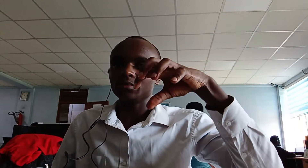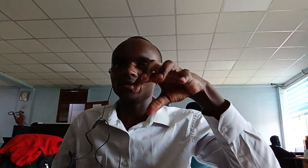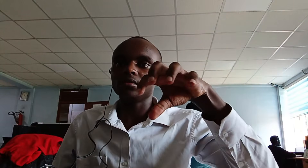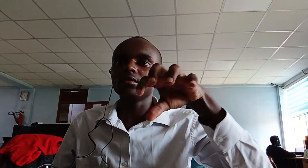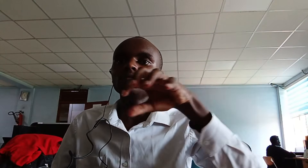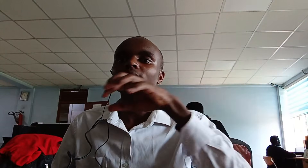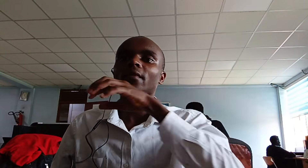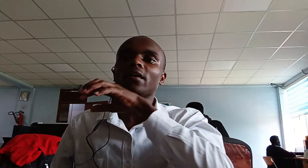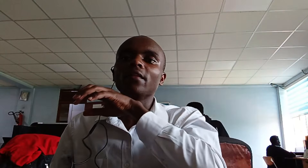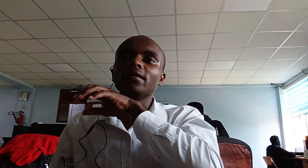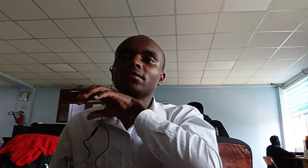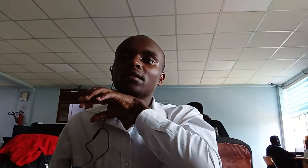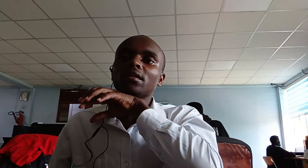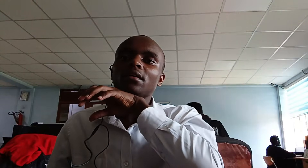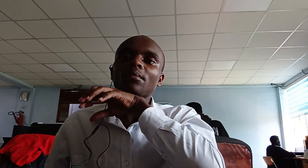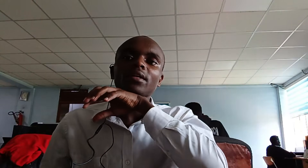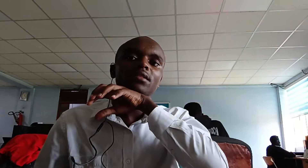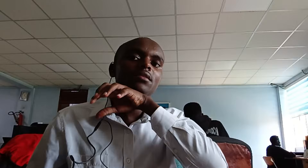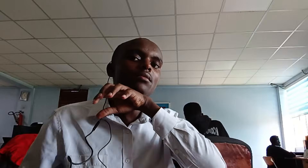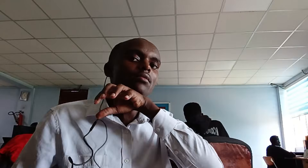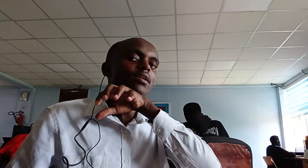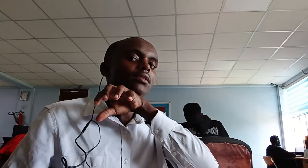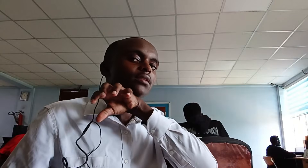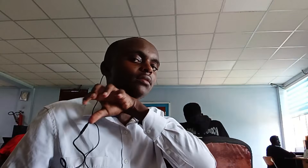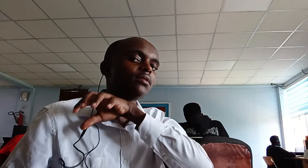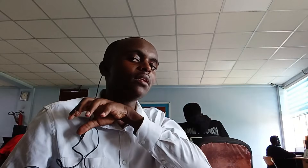claw, and then pass it through the chin like this.